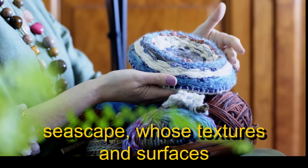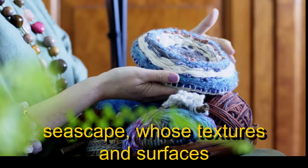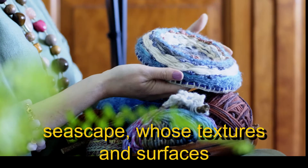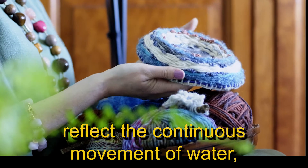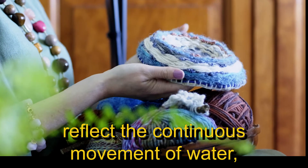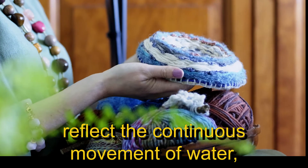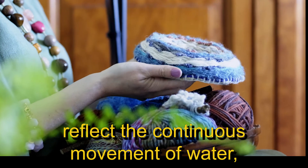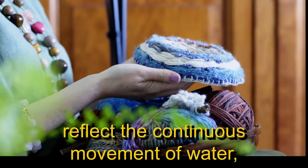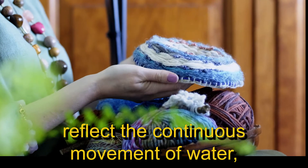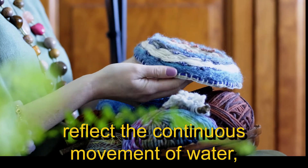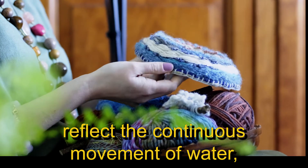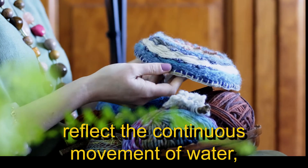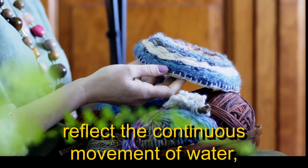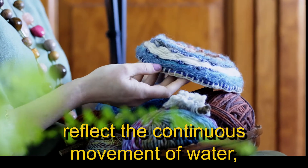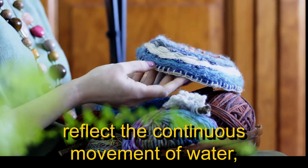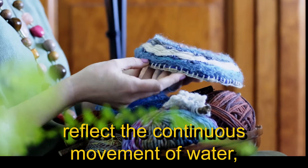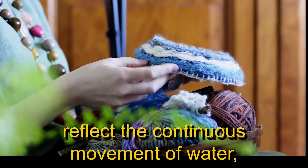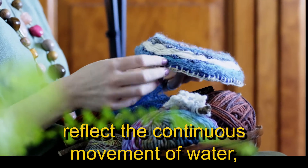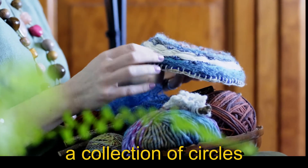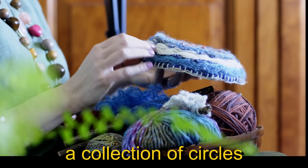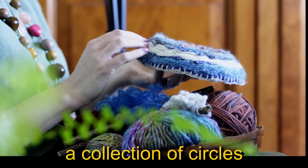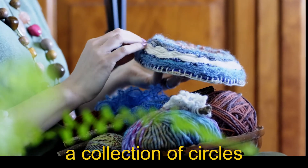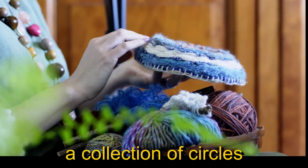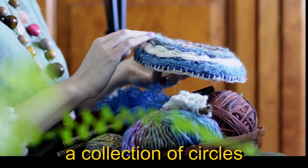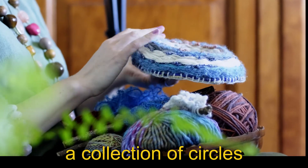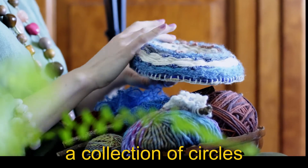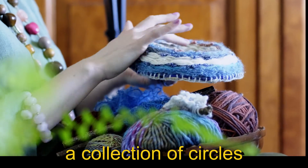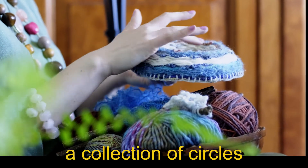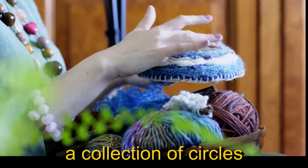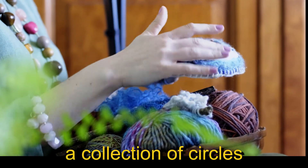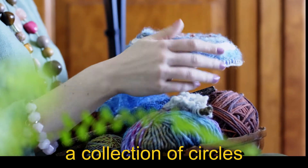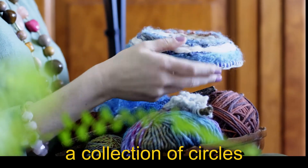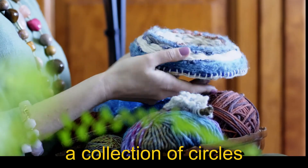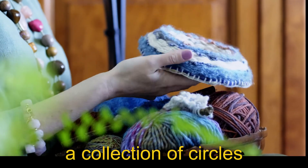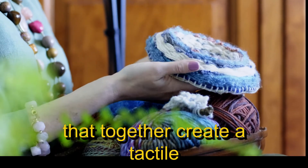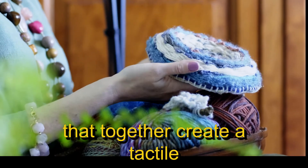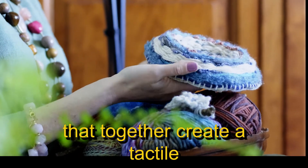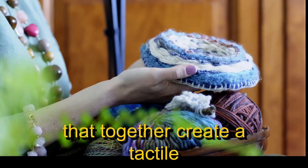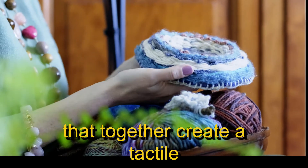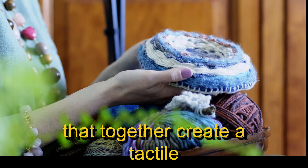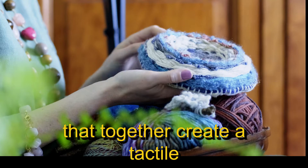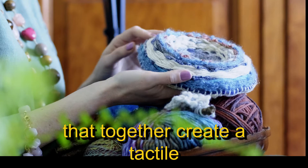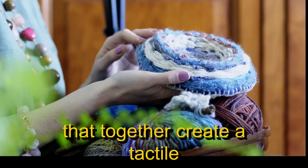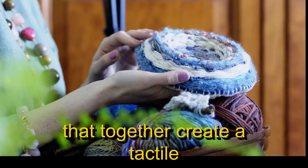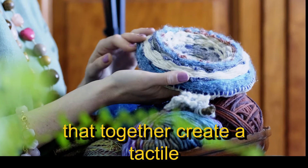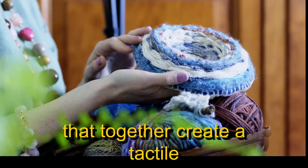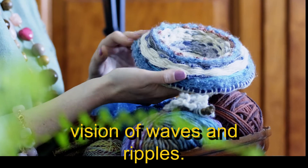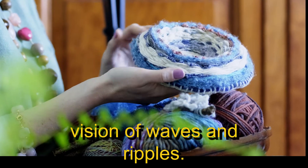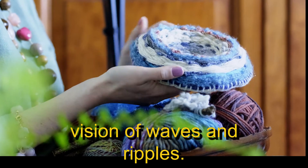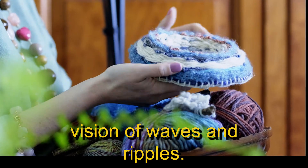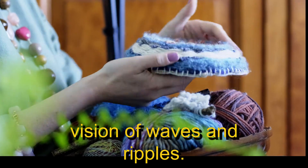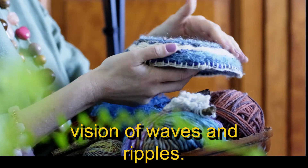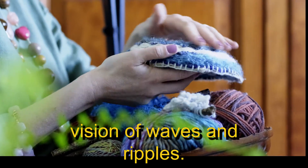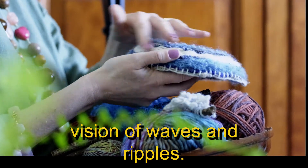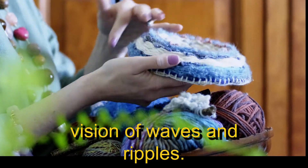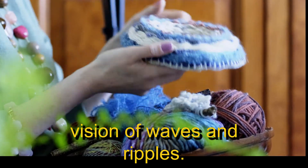surfaces reflect the continuous movement of water, a collection of circles that together create a tactile vision of waves and